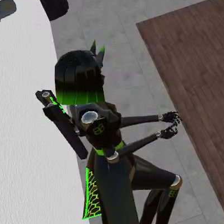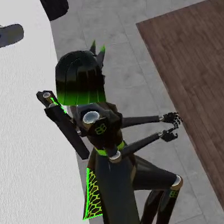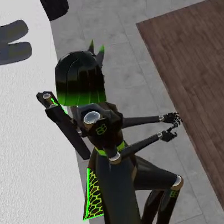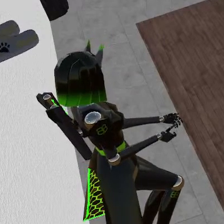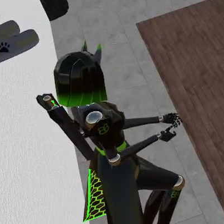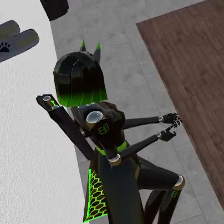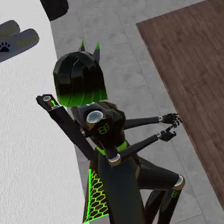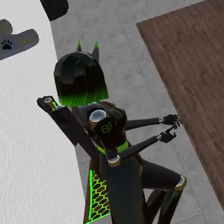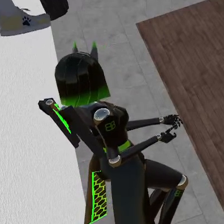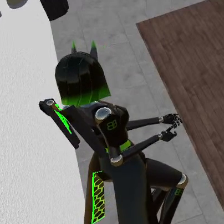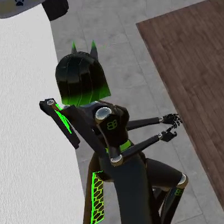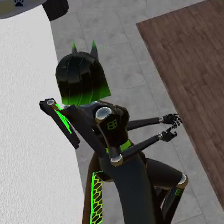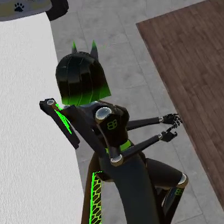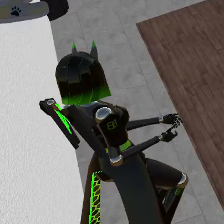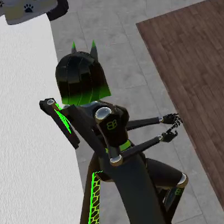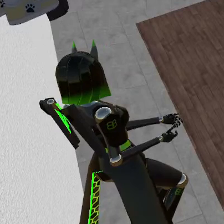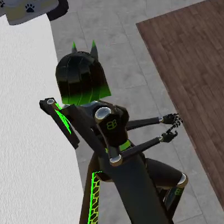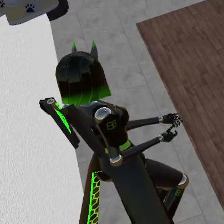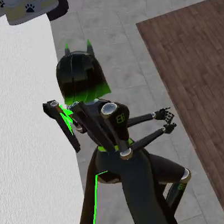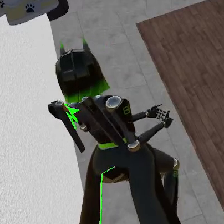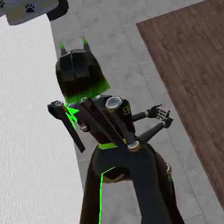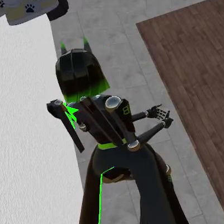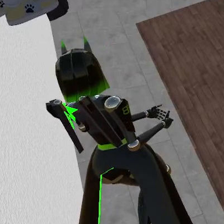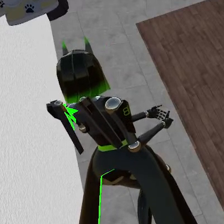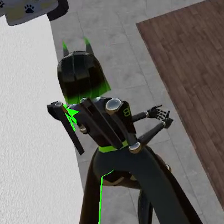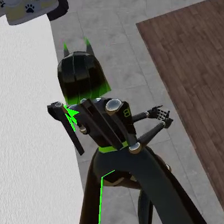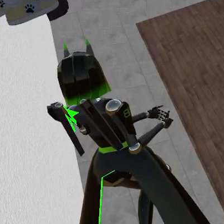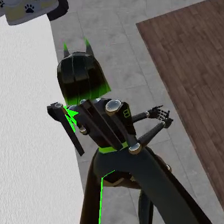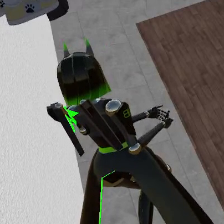Medium will not do. You're good. Ye. Good.